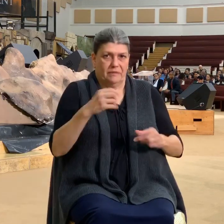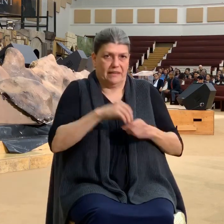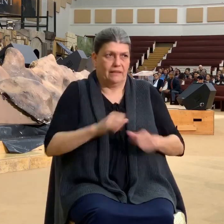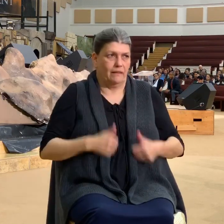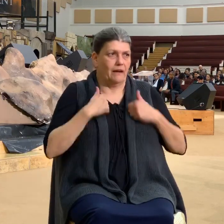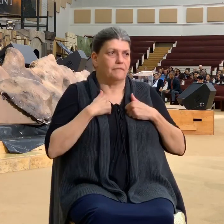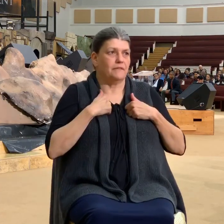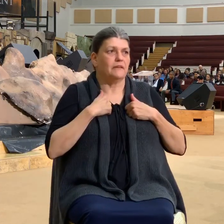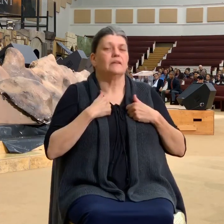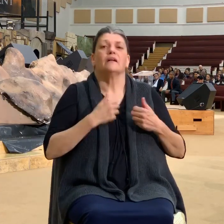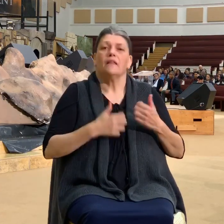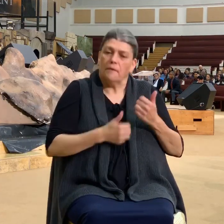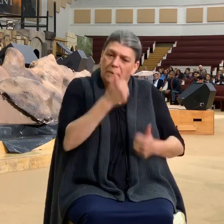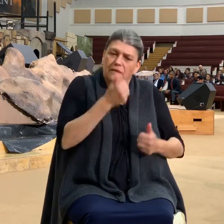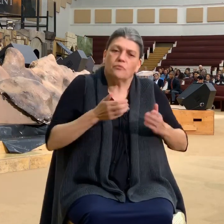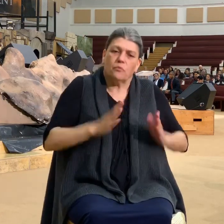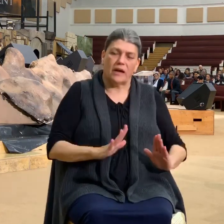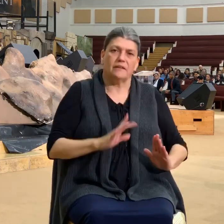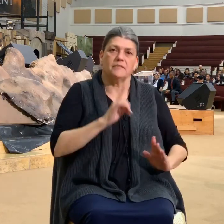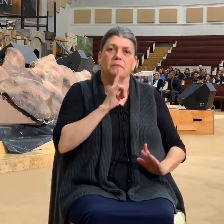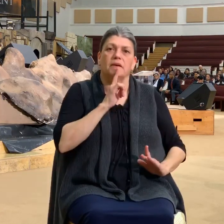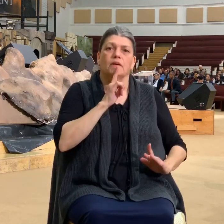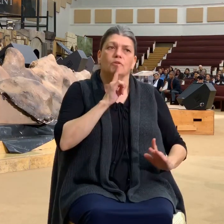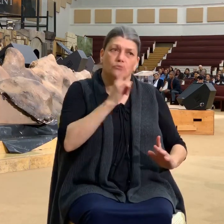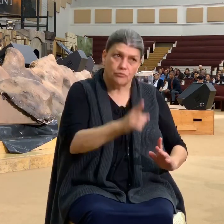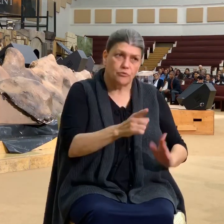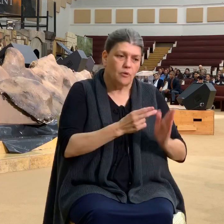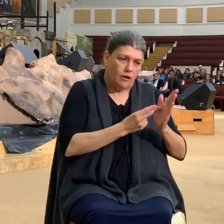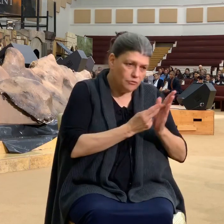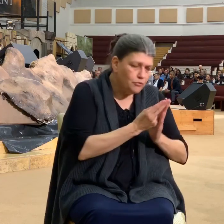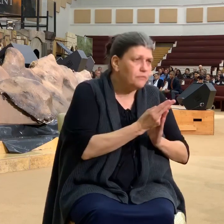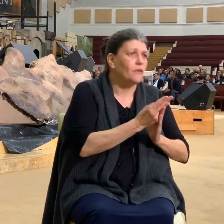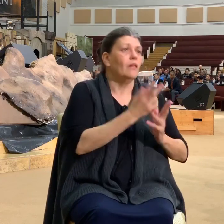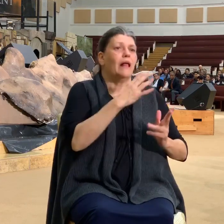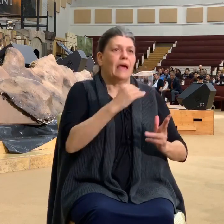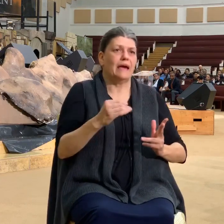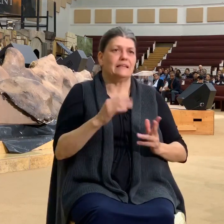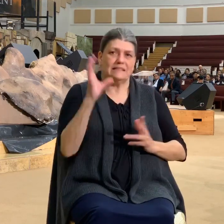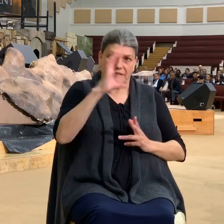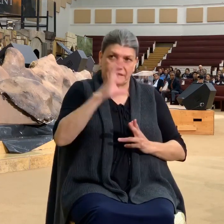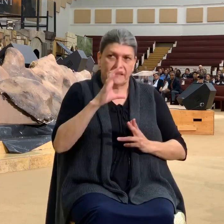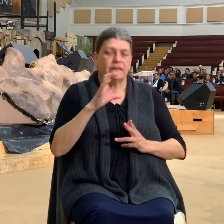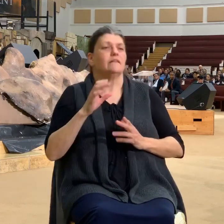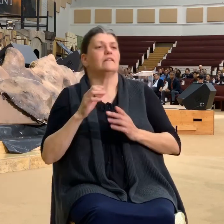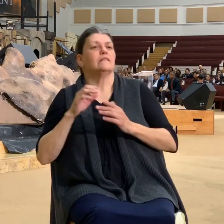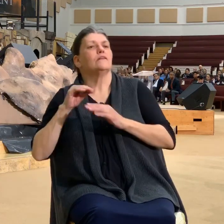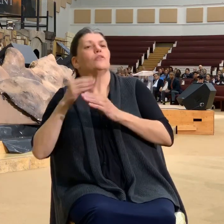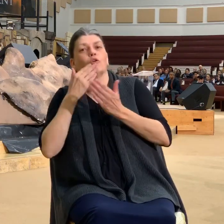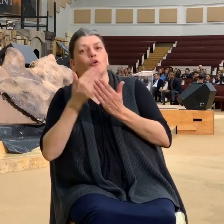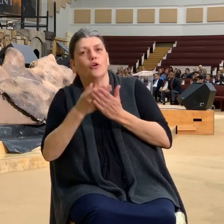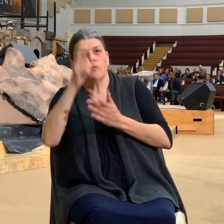is to be sincere and seek out that counsel. God bless you. Amen.